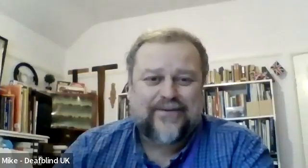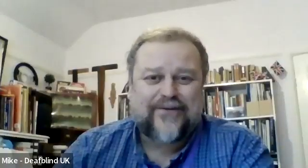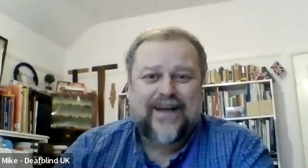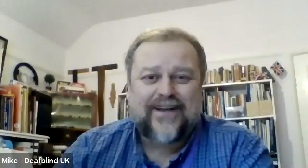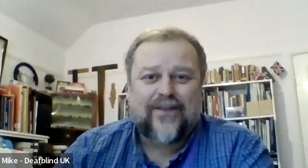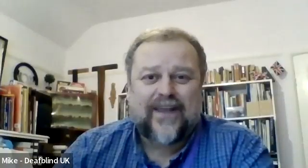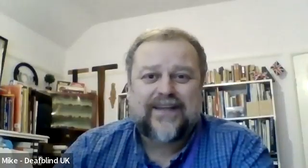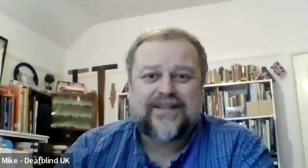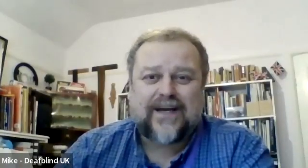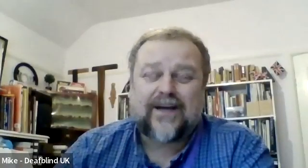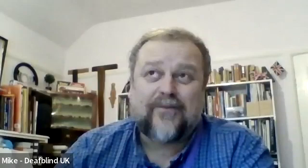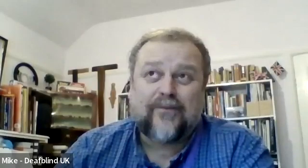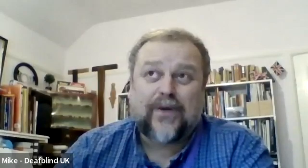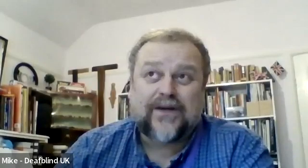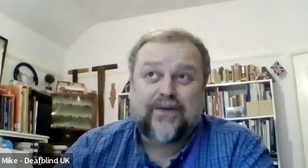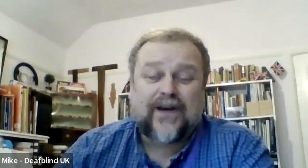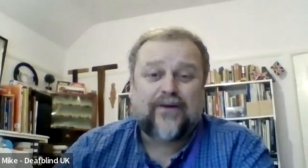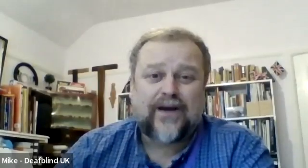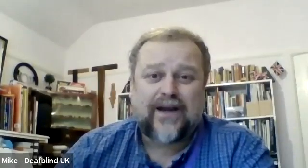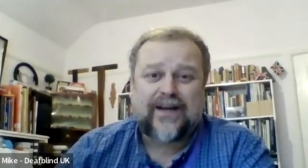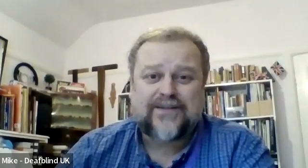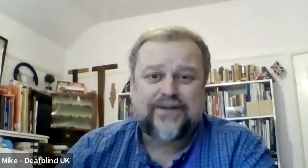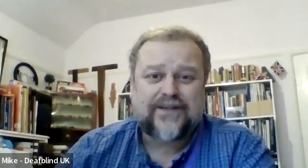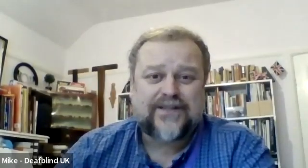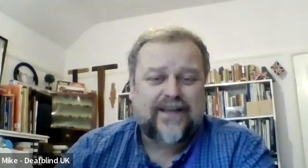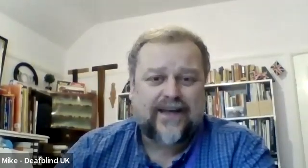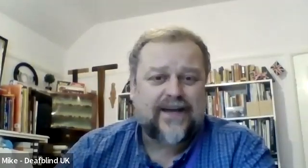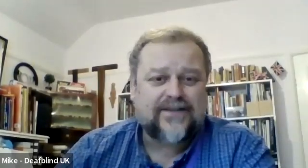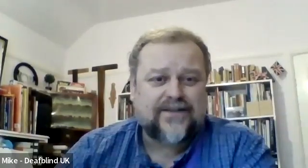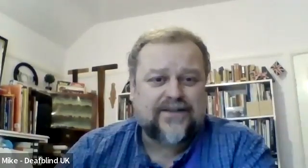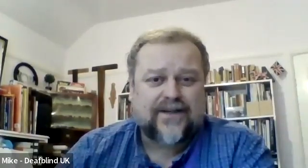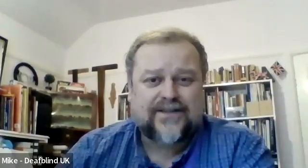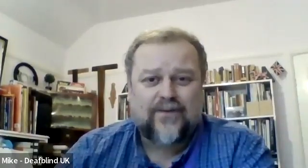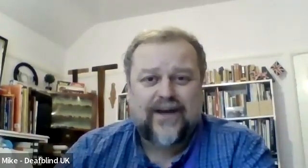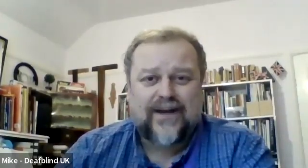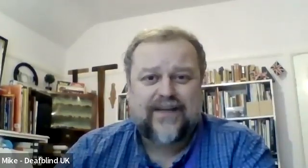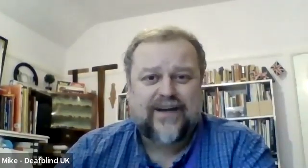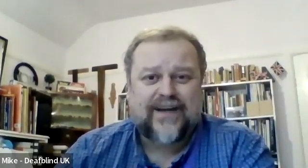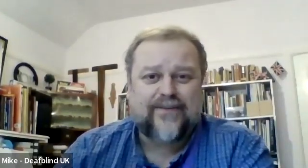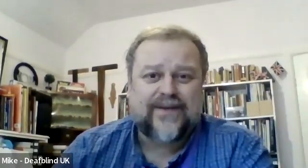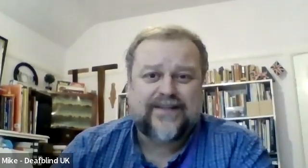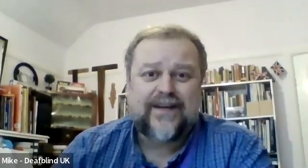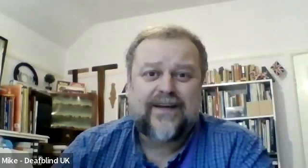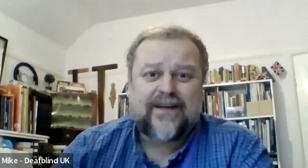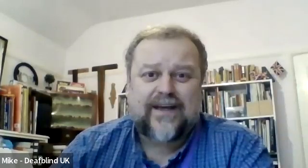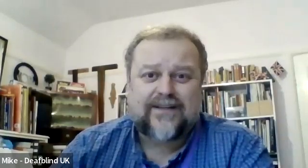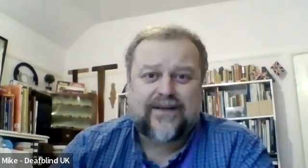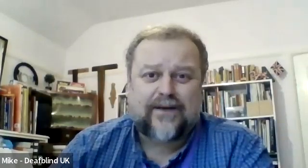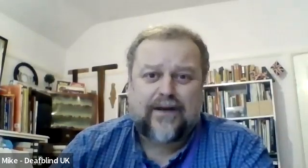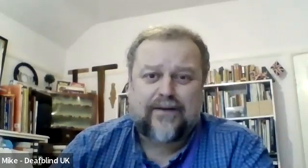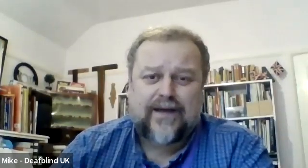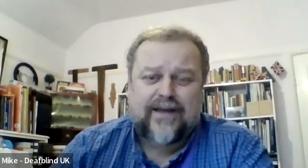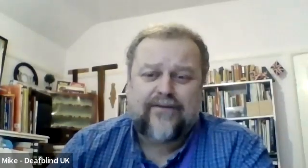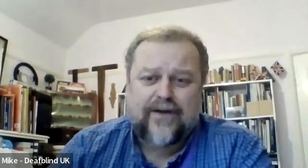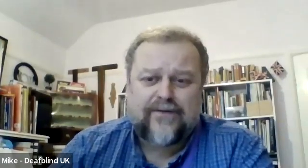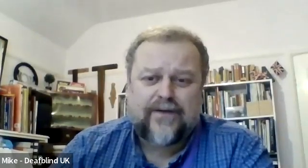of us, I'm afraid, on this. But, you know, unless we sort of state the case and start somewhere, it's never going to happen, isn't it, Hazel?